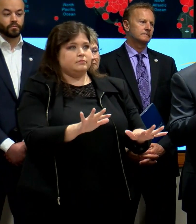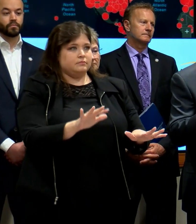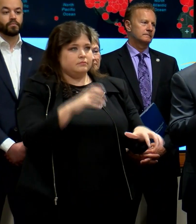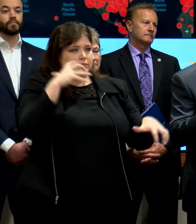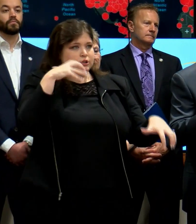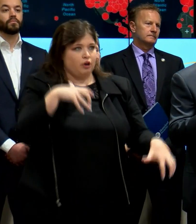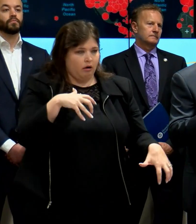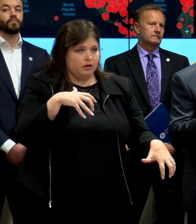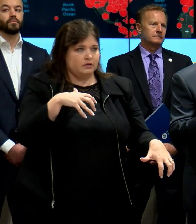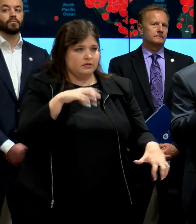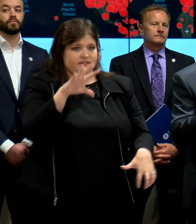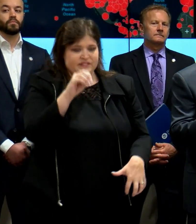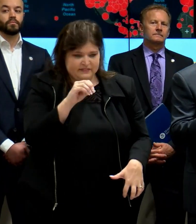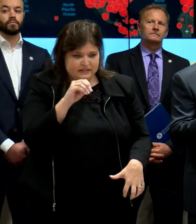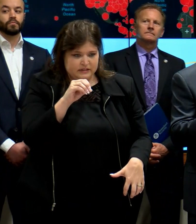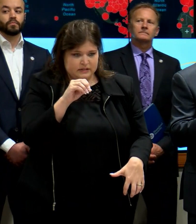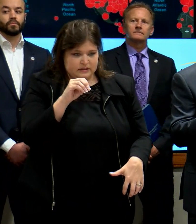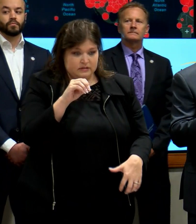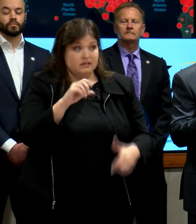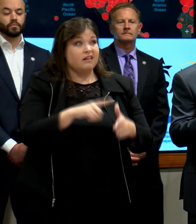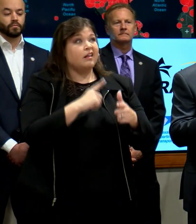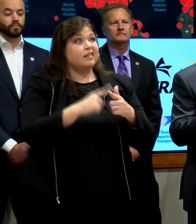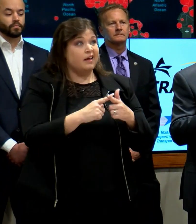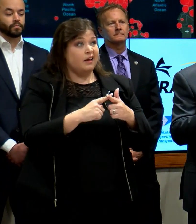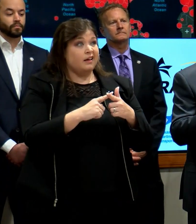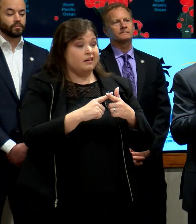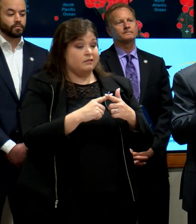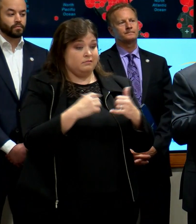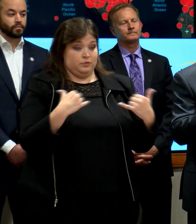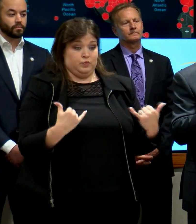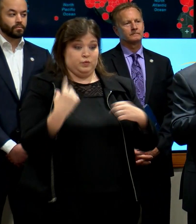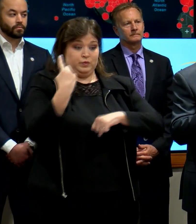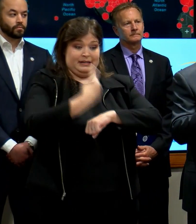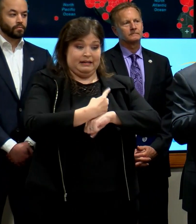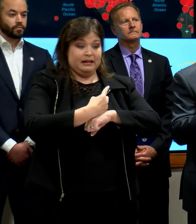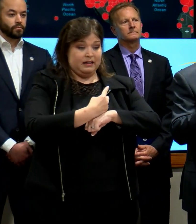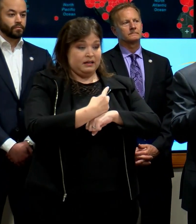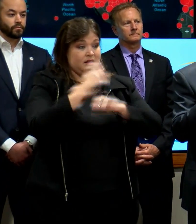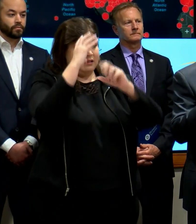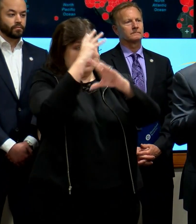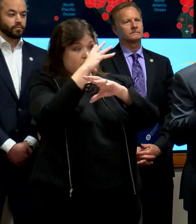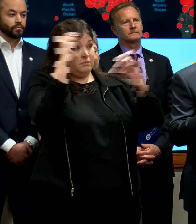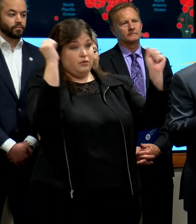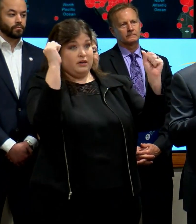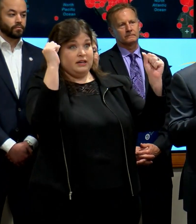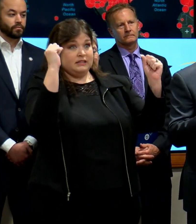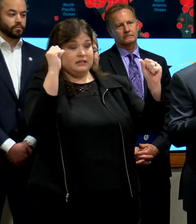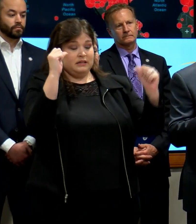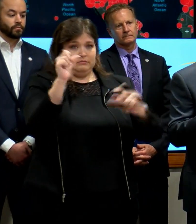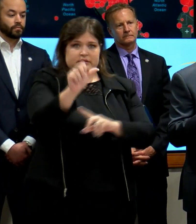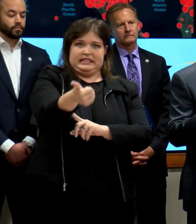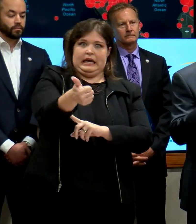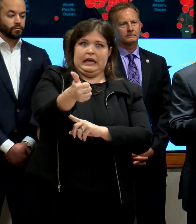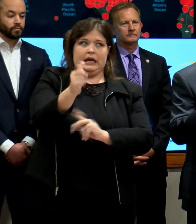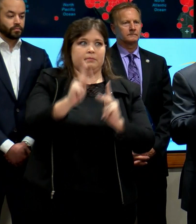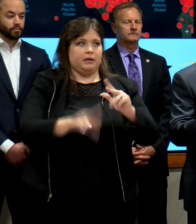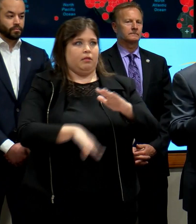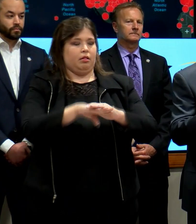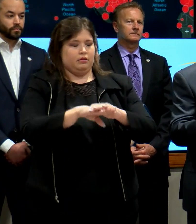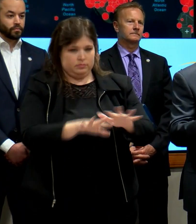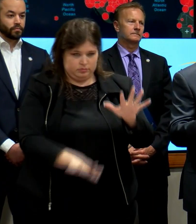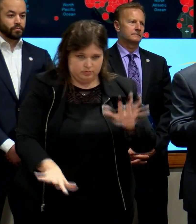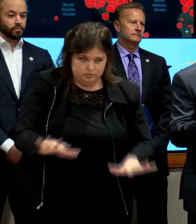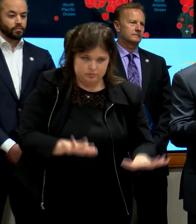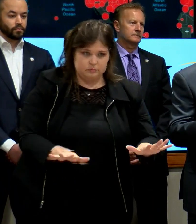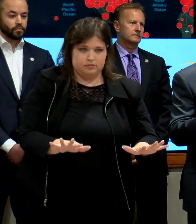down to 50. And then the president made even reduced the number even 10. And in his